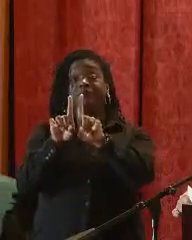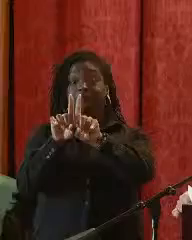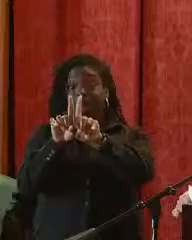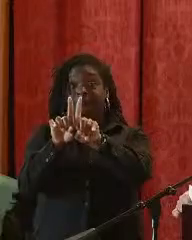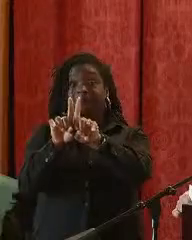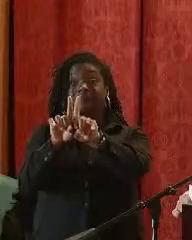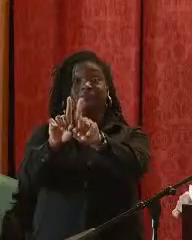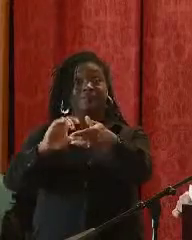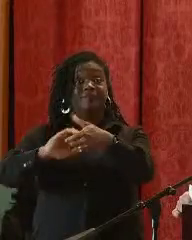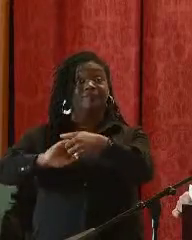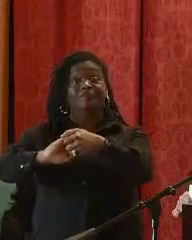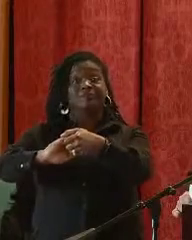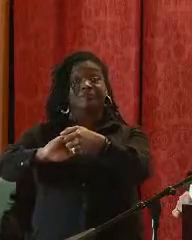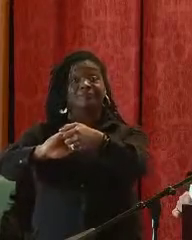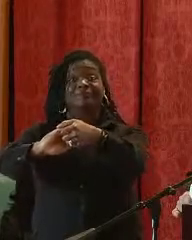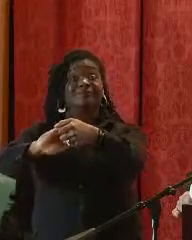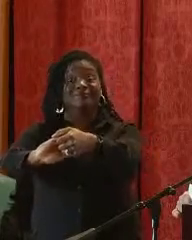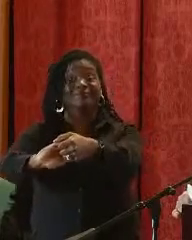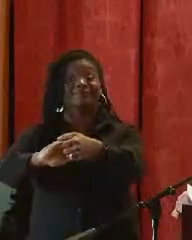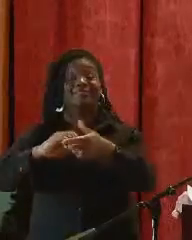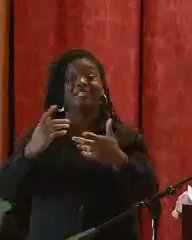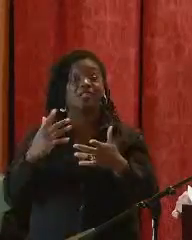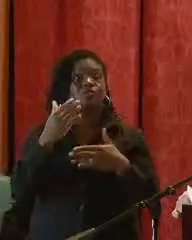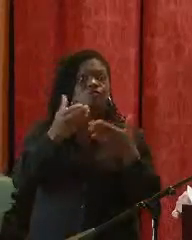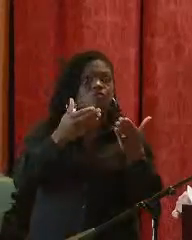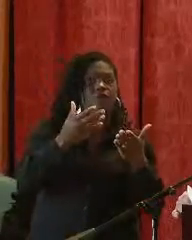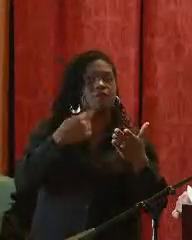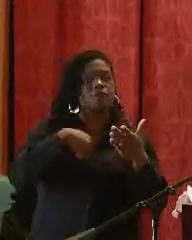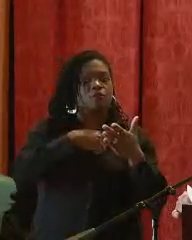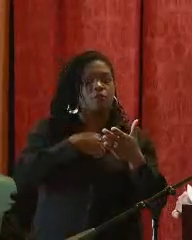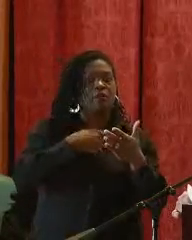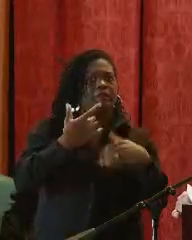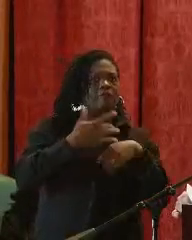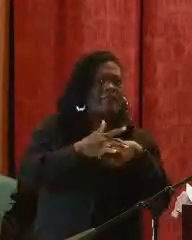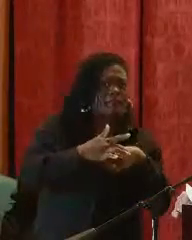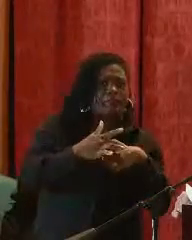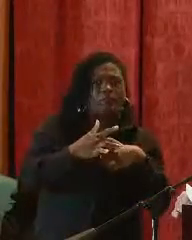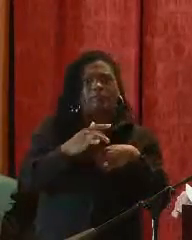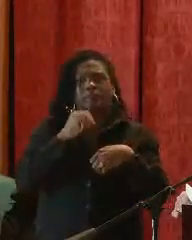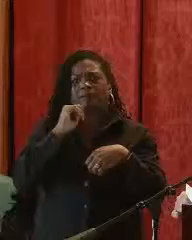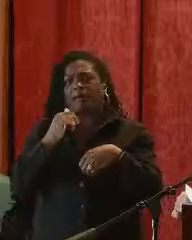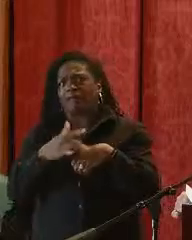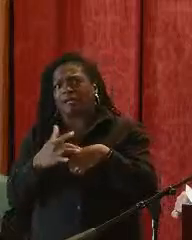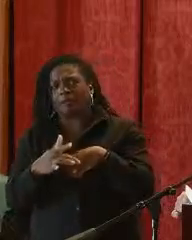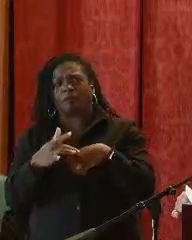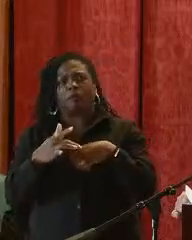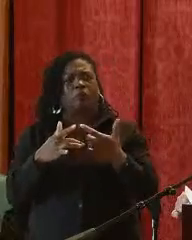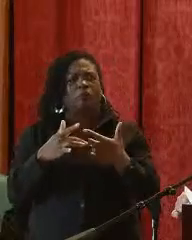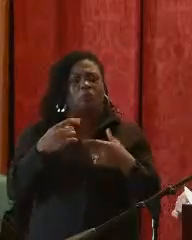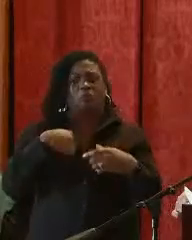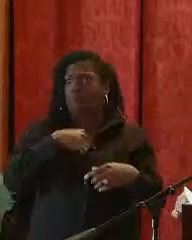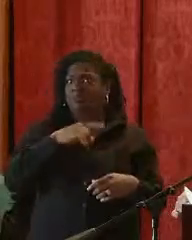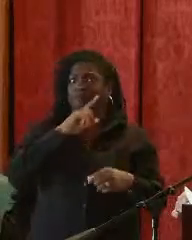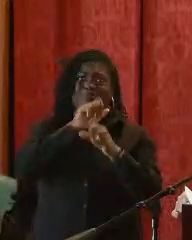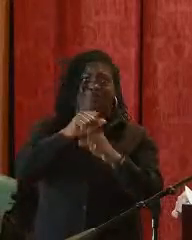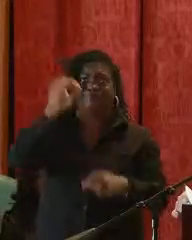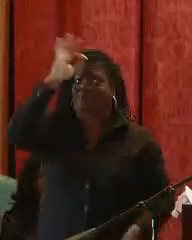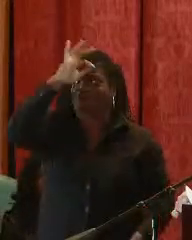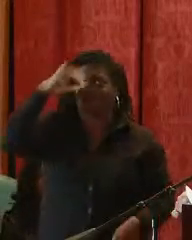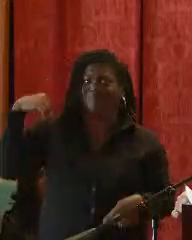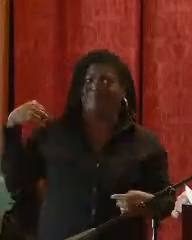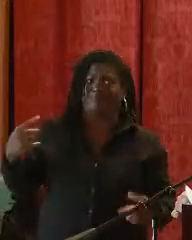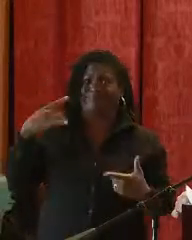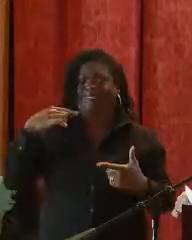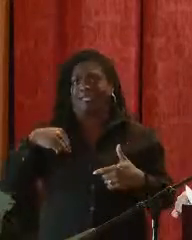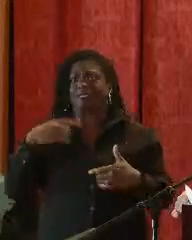programs that are available, the services that are available, the services that are not, and we didn't have a clue what we were doing. Sometimes she was pulling me